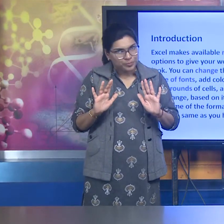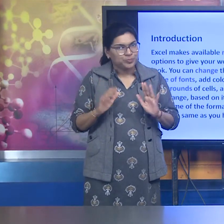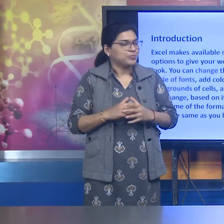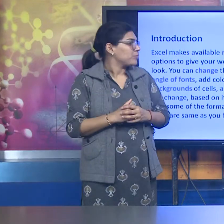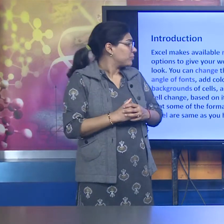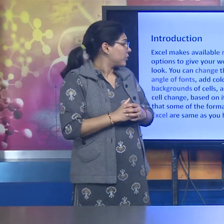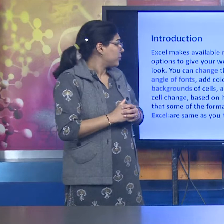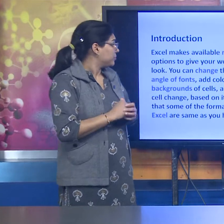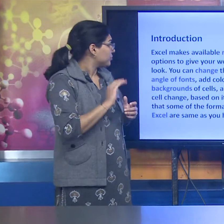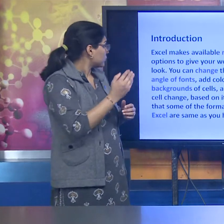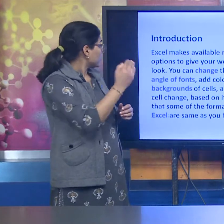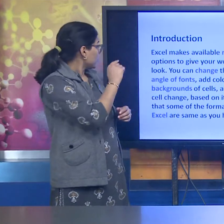add colors